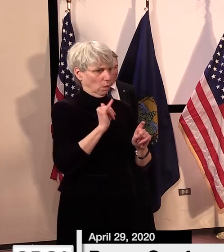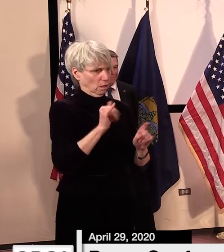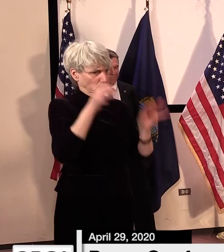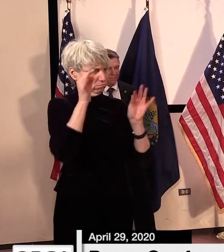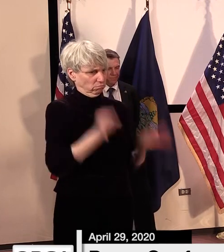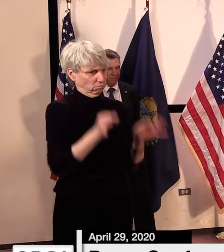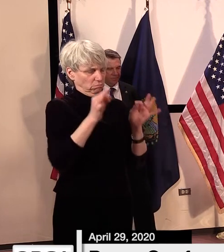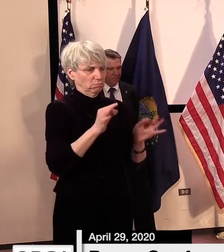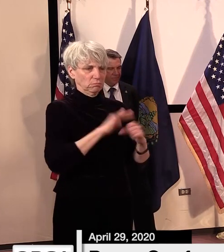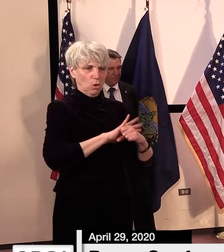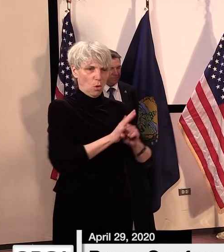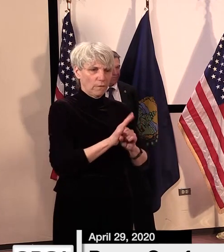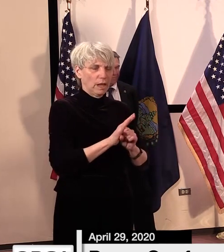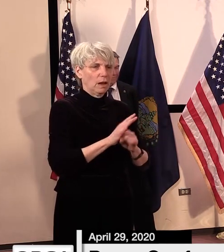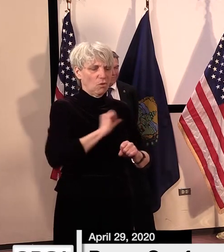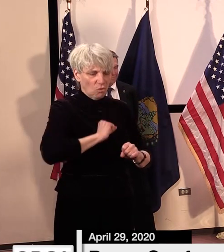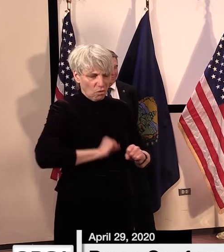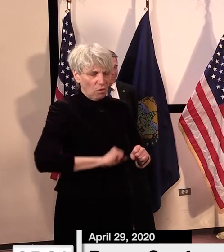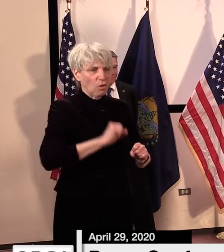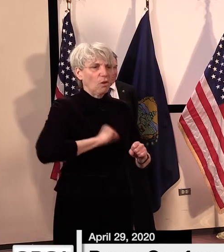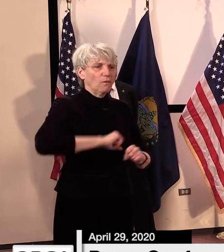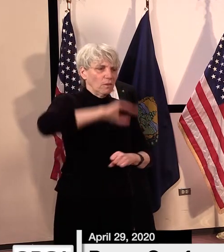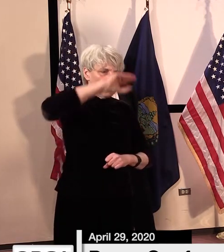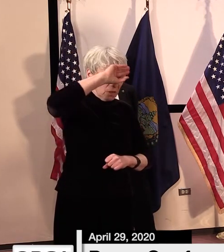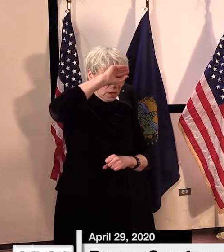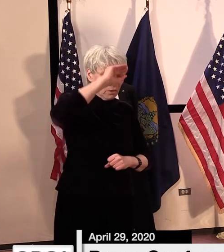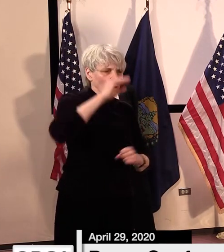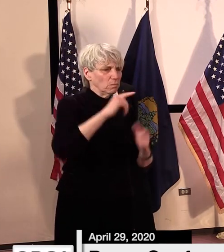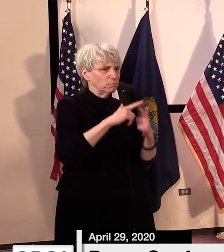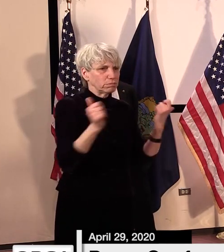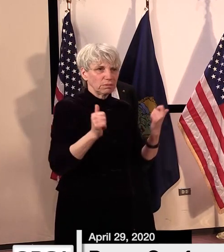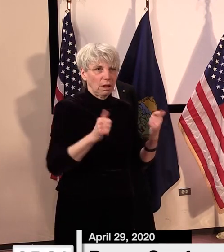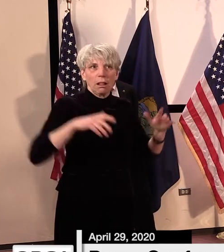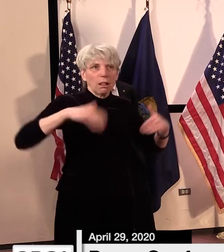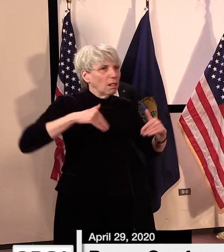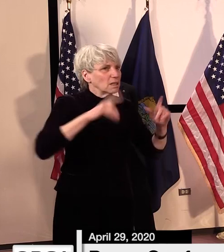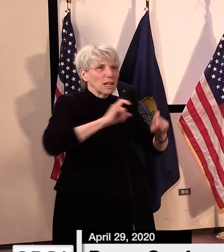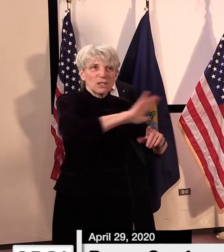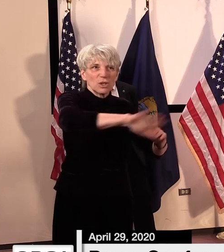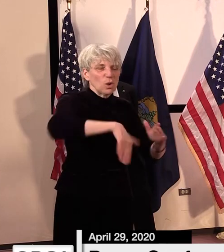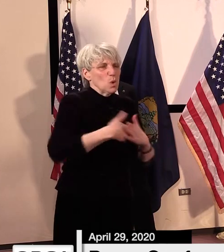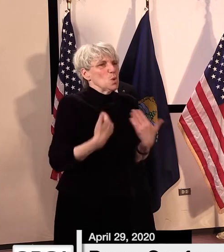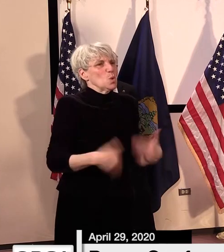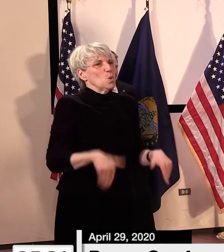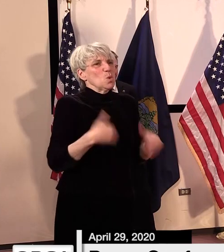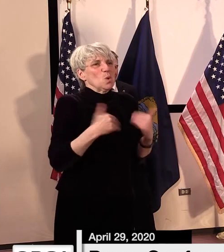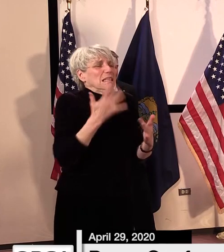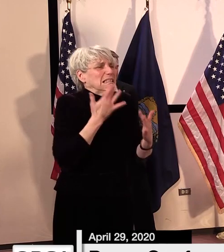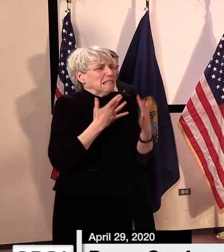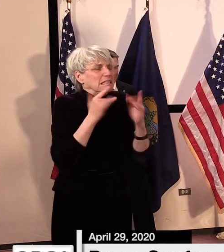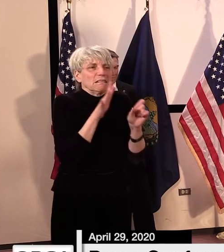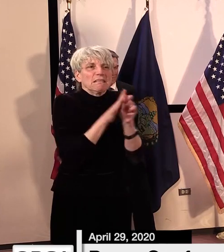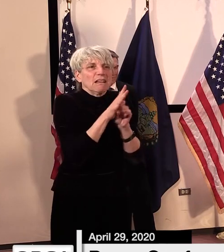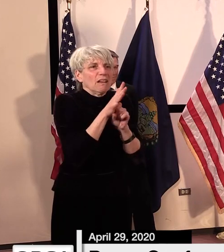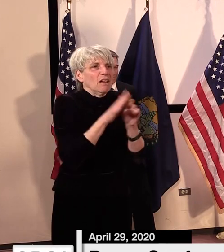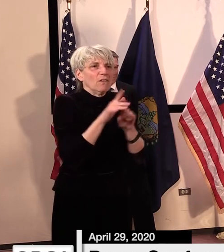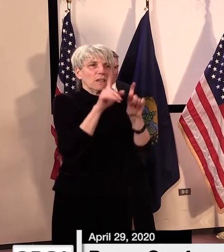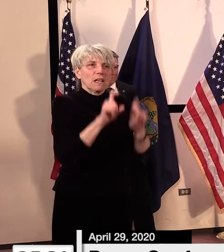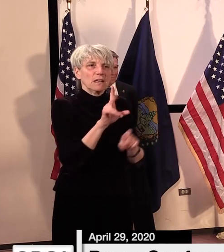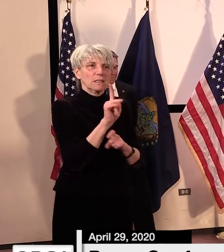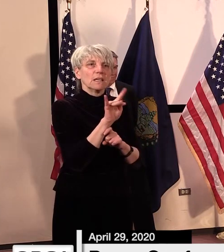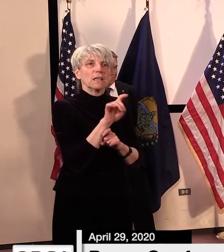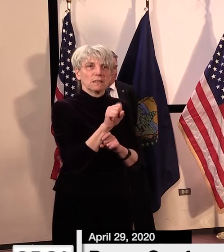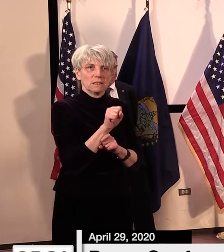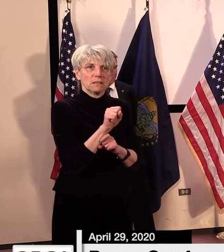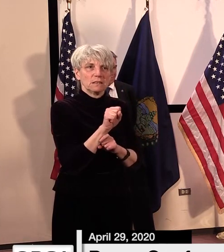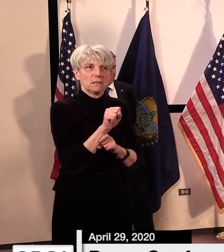Forget about the asymptomatic and other vulnerable groups. They haven't even had the capacity to test the symptomatic. We've been